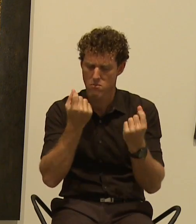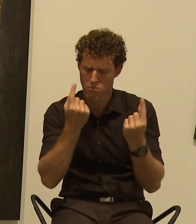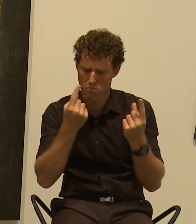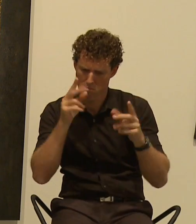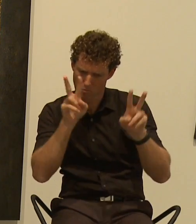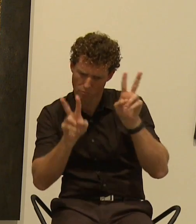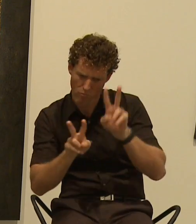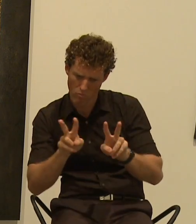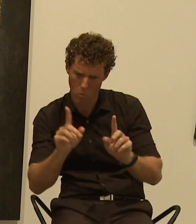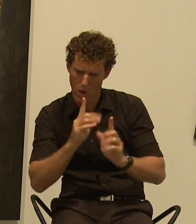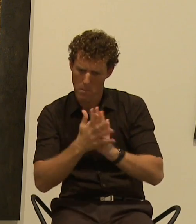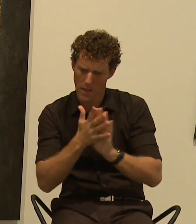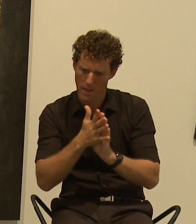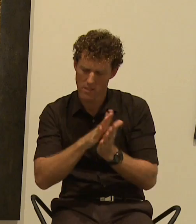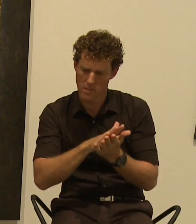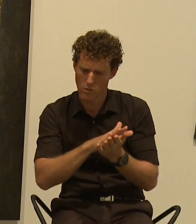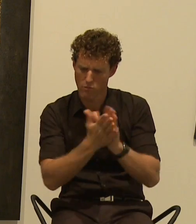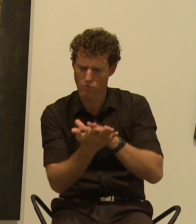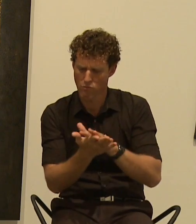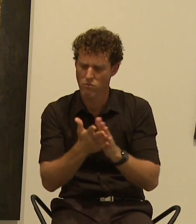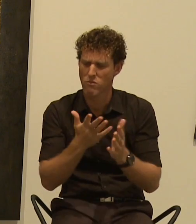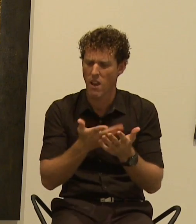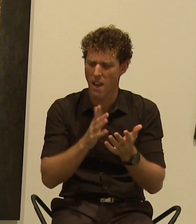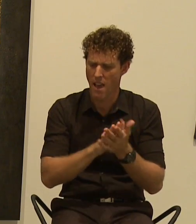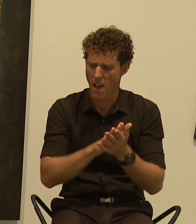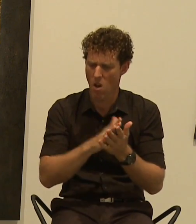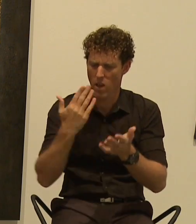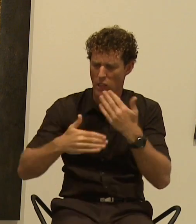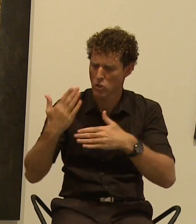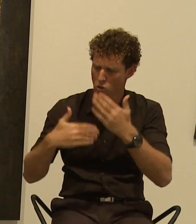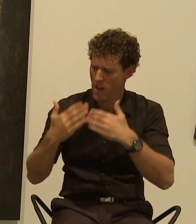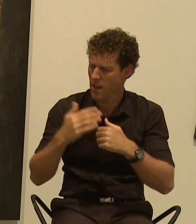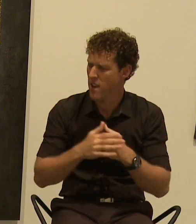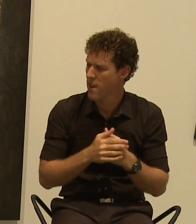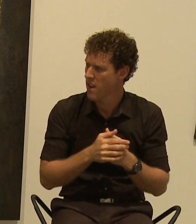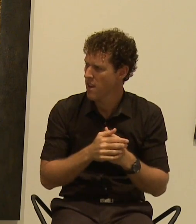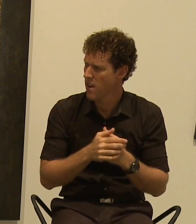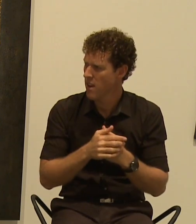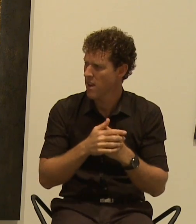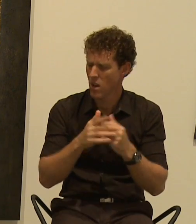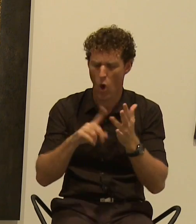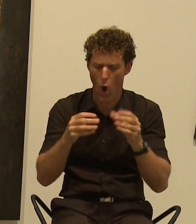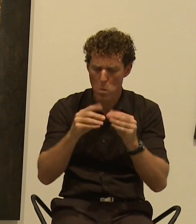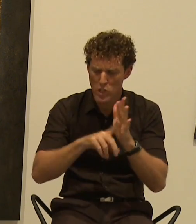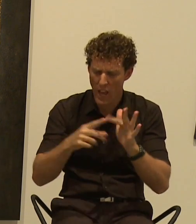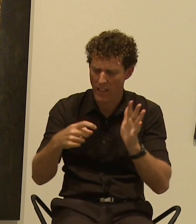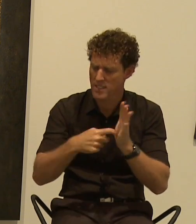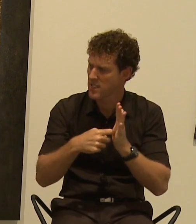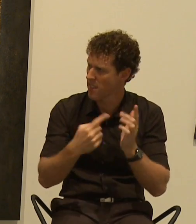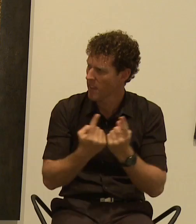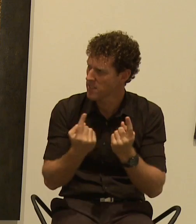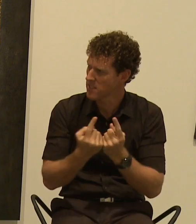an idea or history or an object or, yeah,